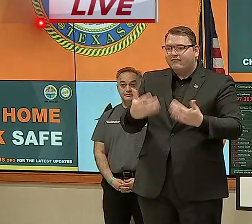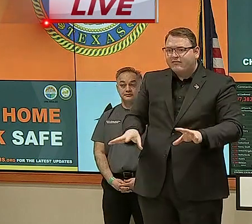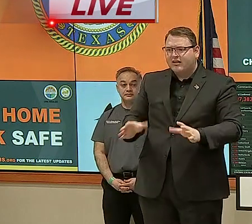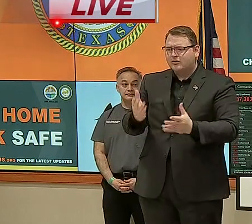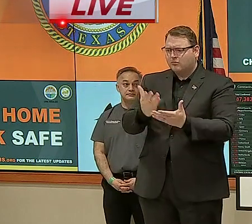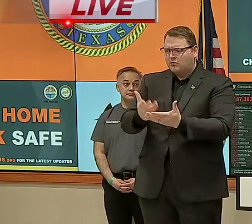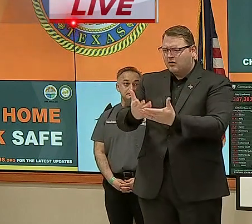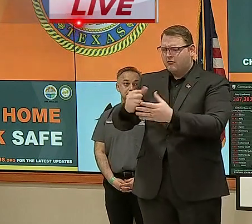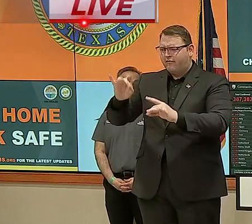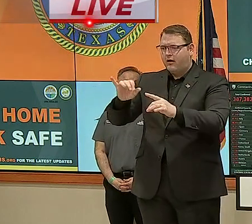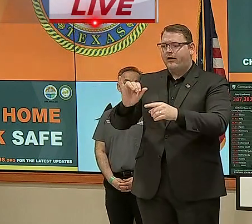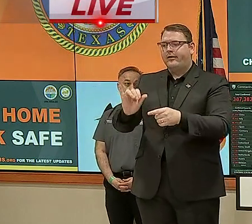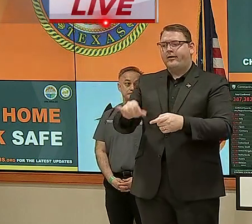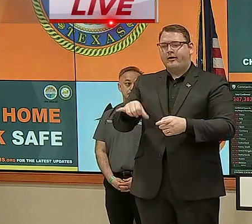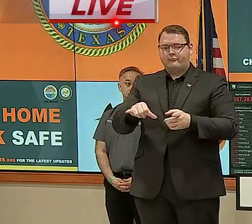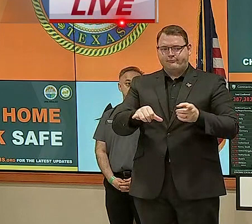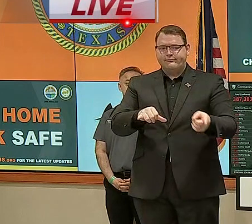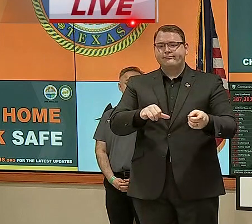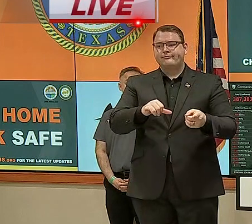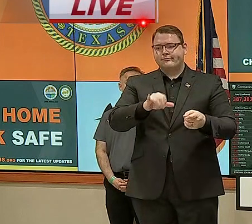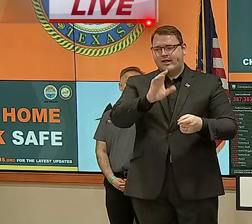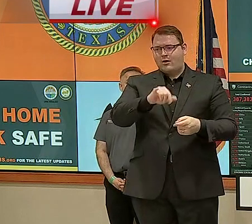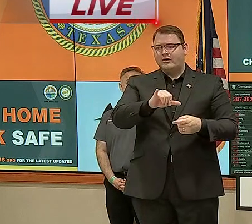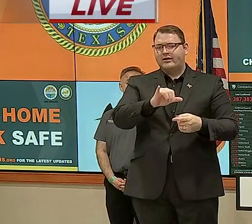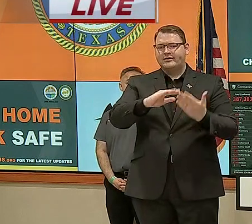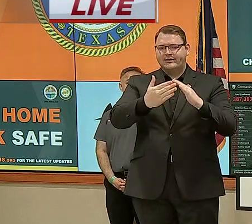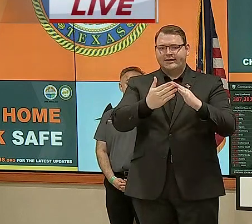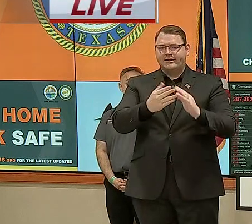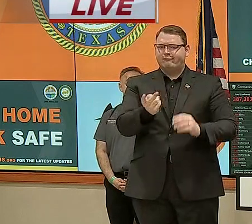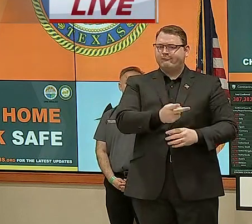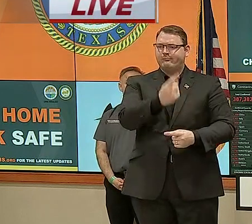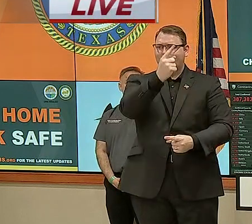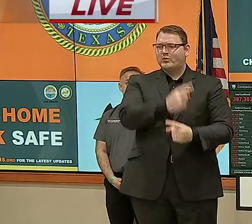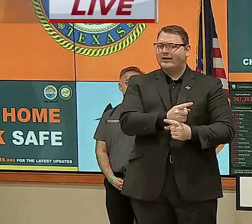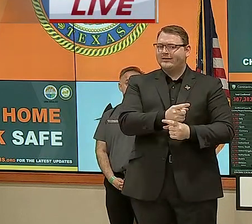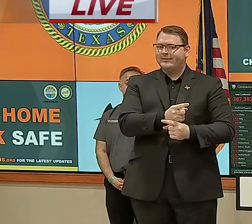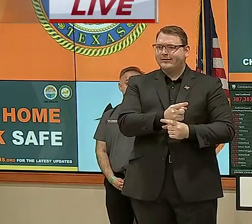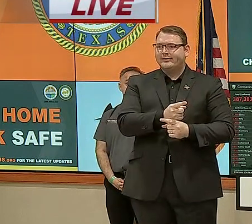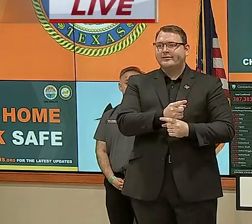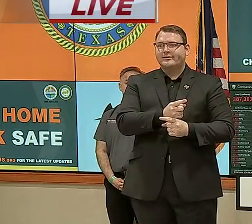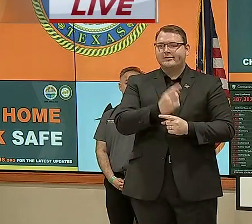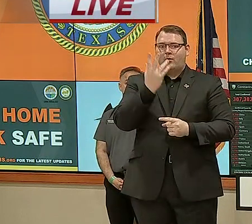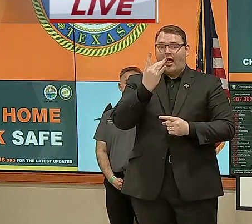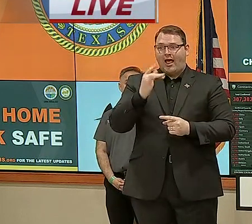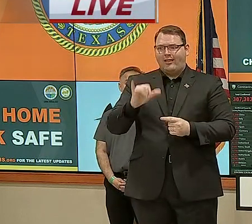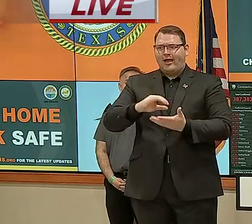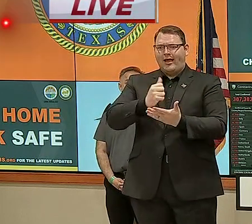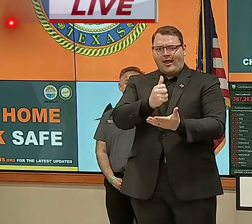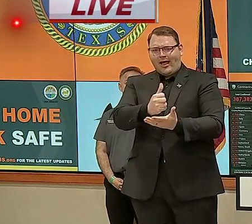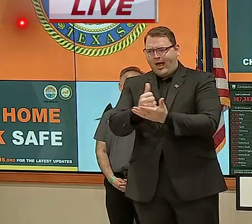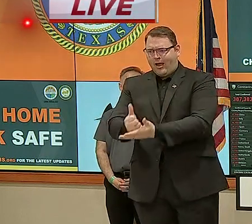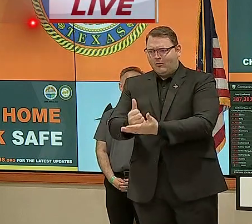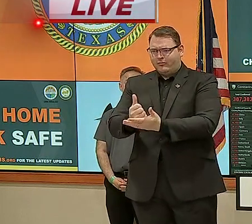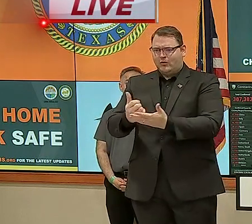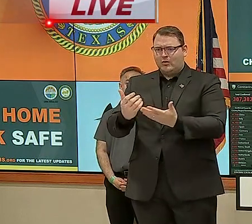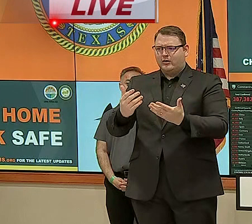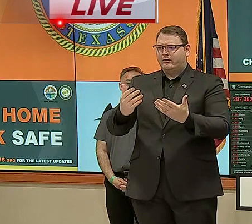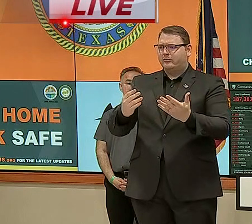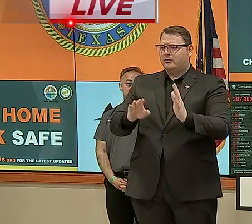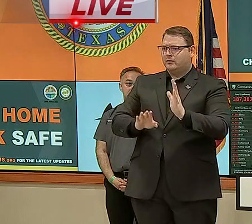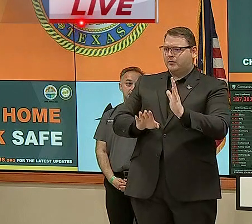did flatten the curve, and our numbers didn't just dramatically rise, and be criticized